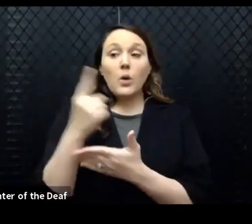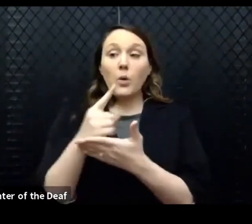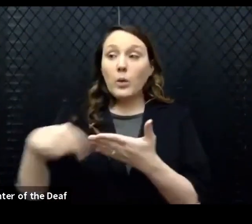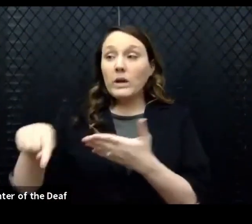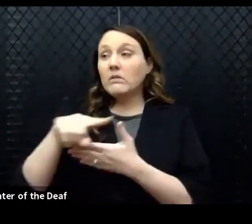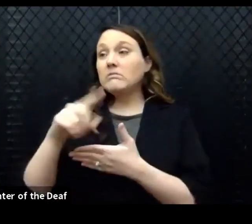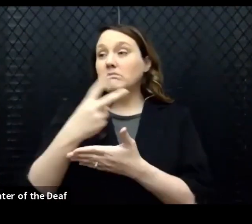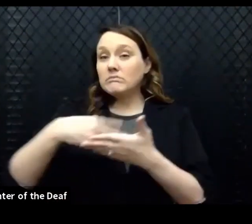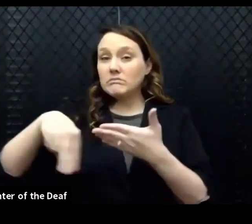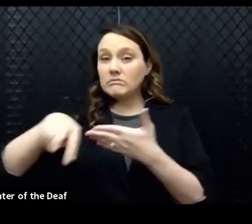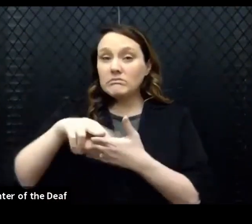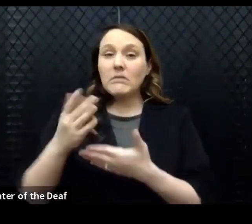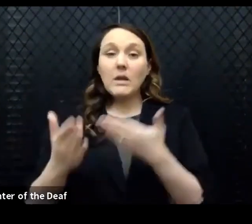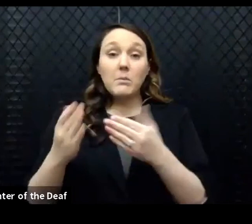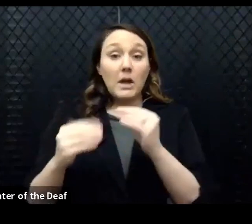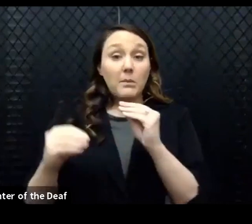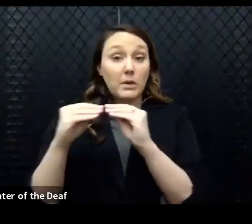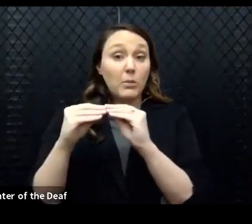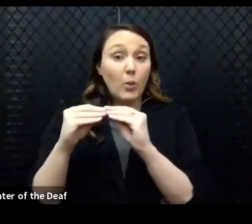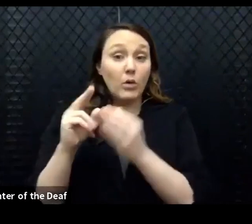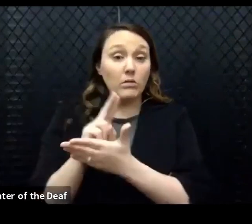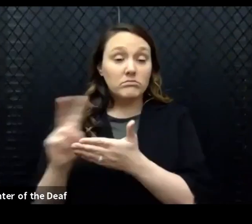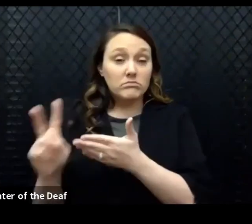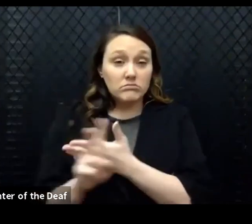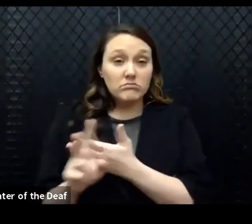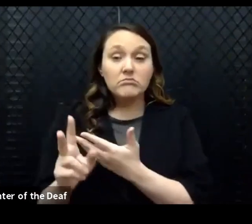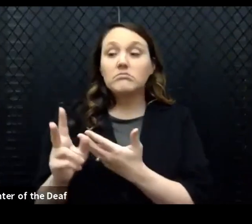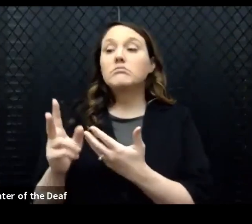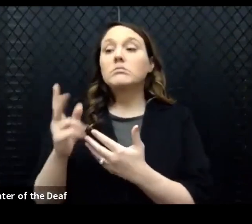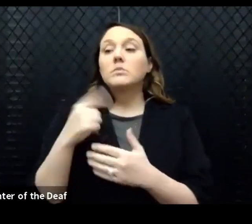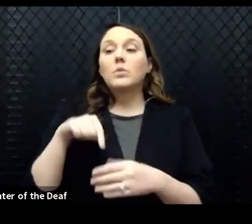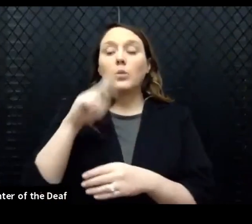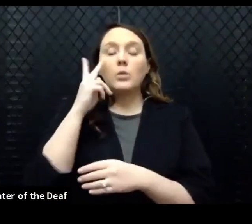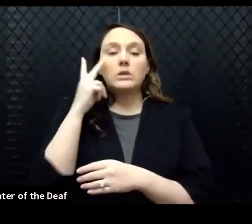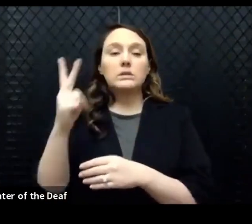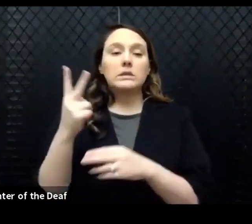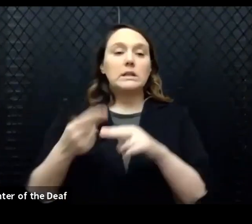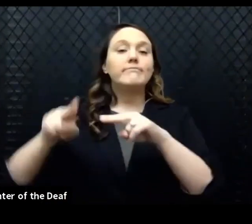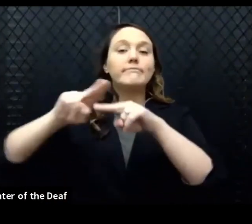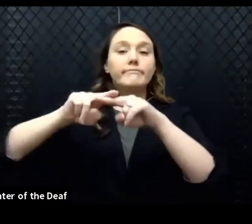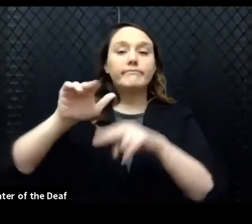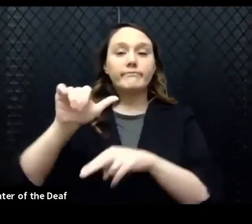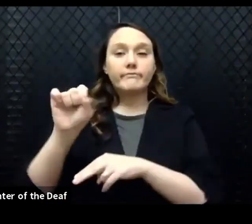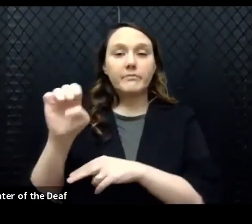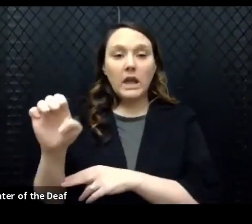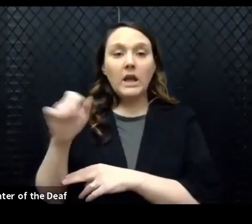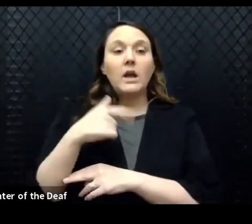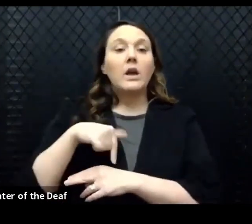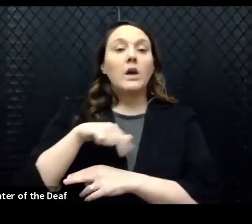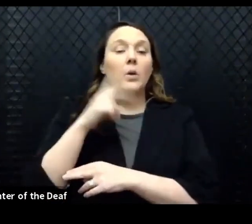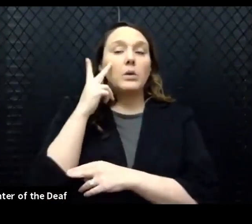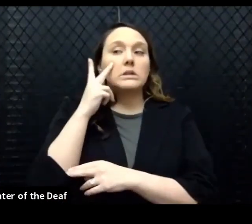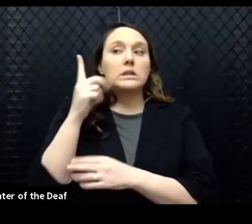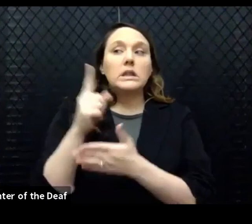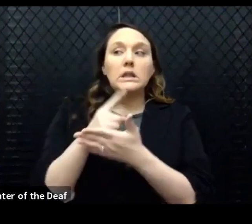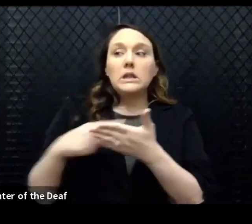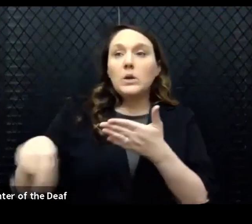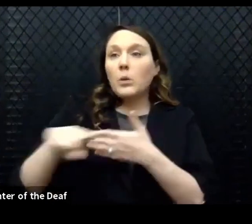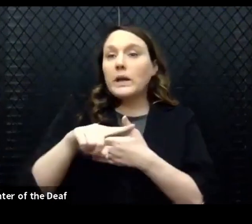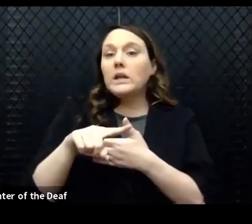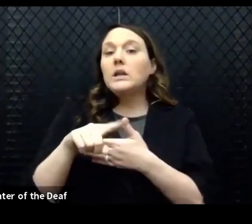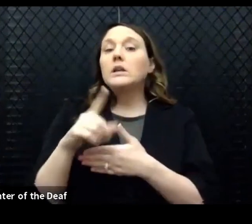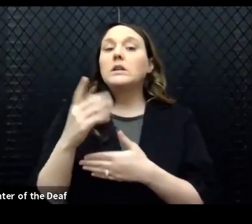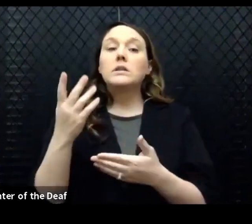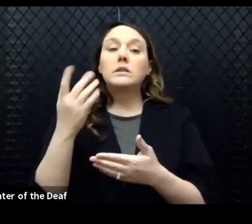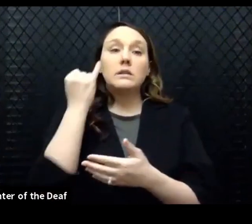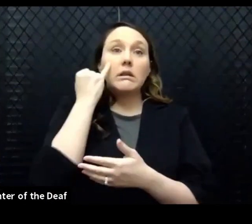more, we expect to see a potential increase in cases. So we want to see over a week or so what that does. Does it climb